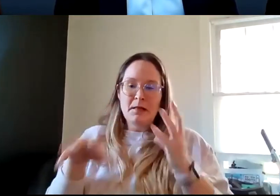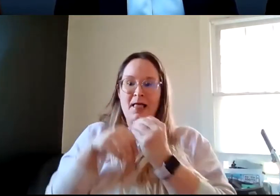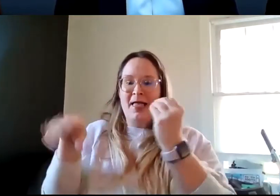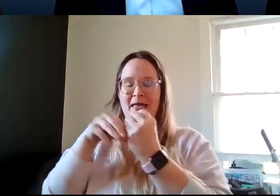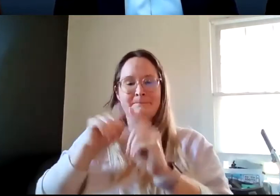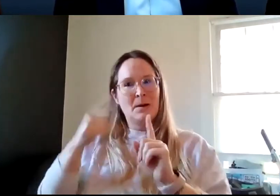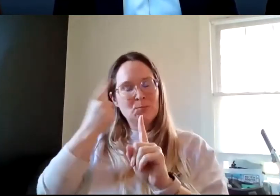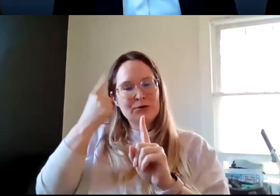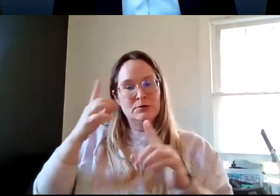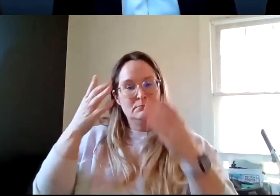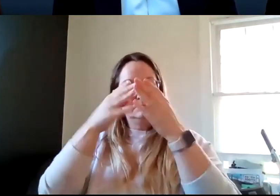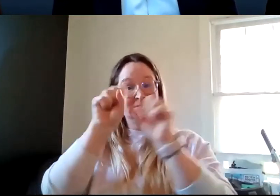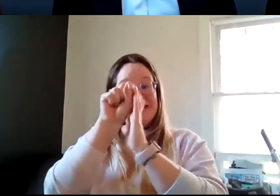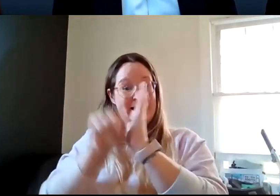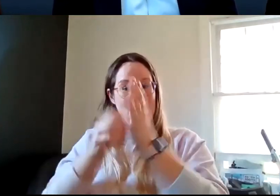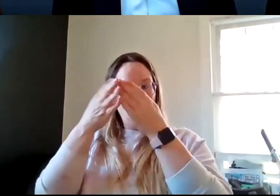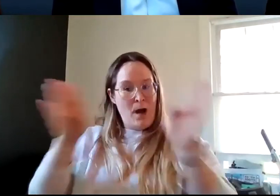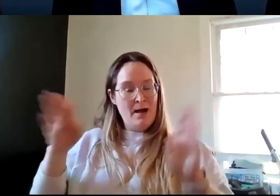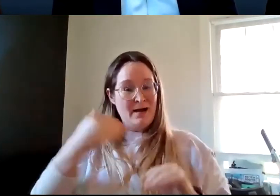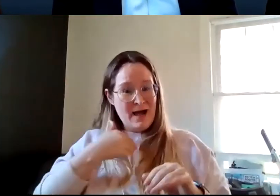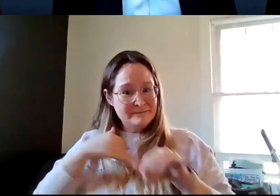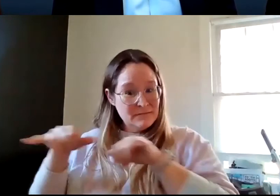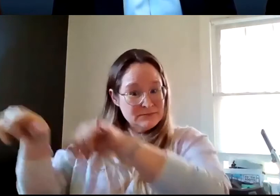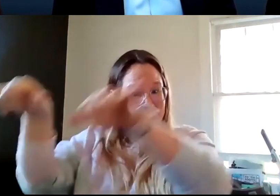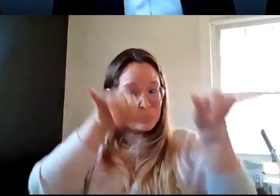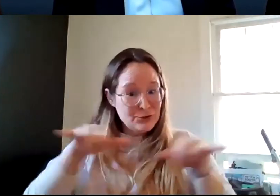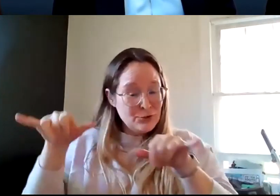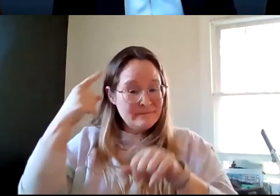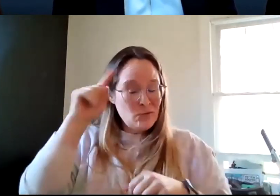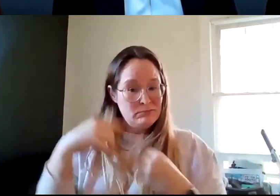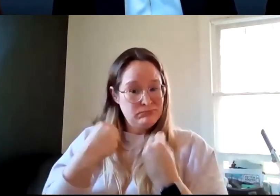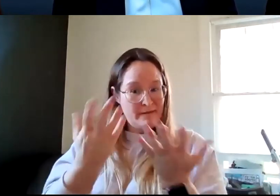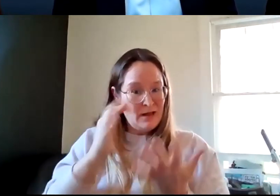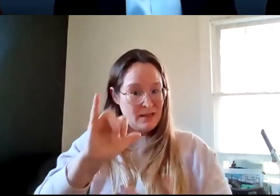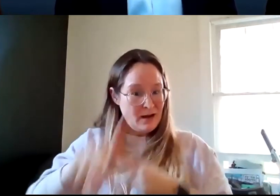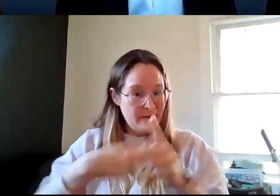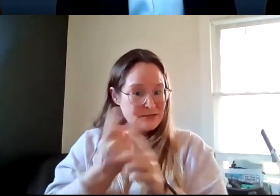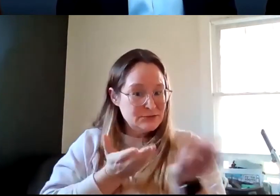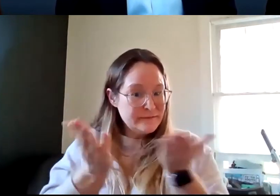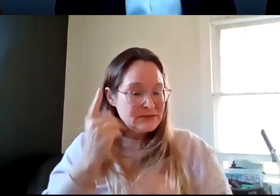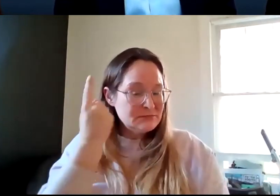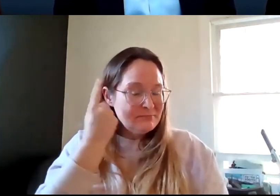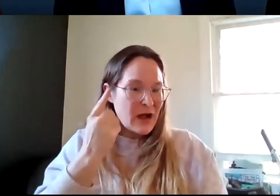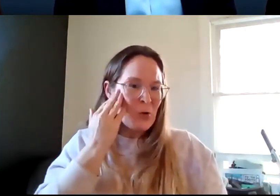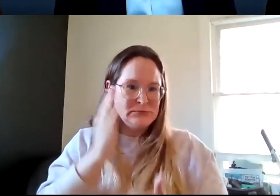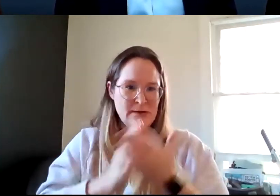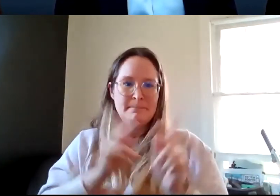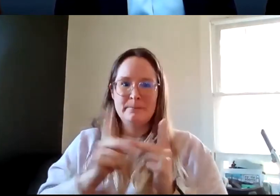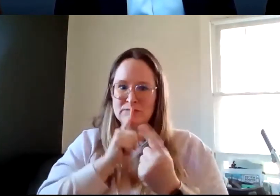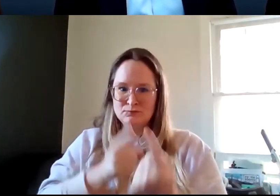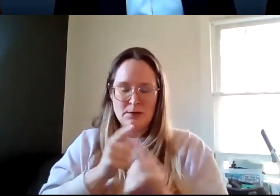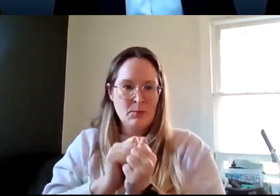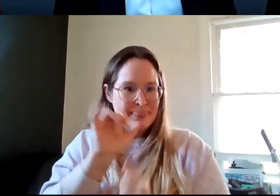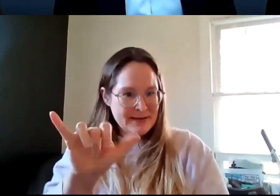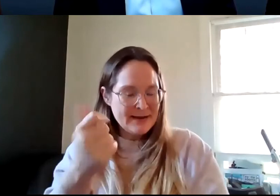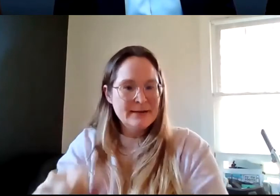that are in our agency already to improve their sign language skills too. So I don't know if they have anybody out there that provides